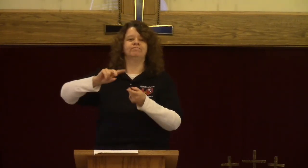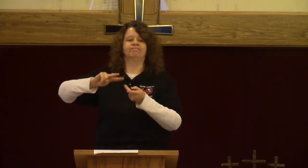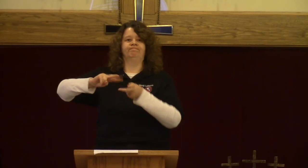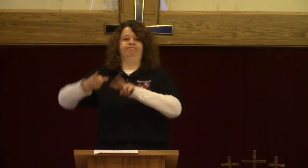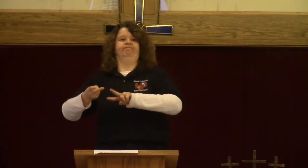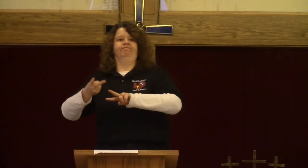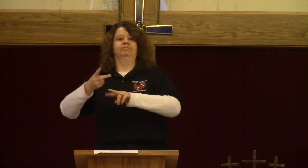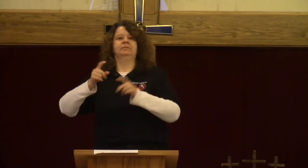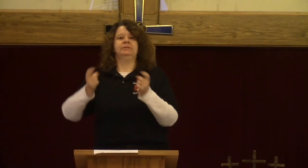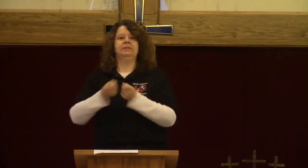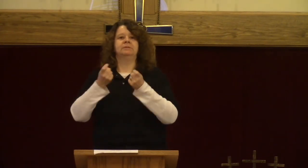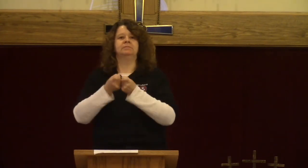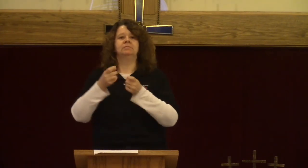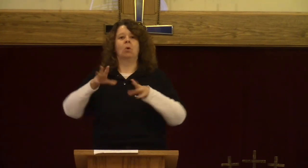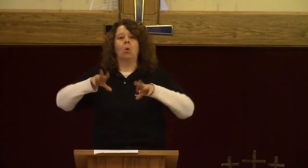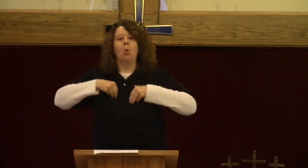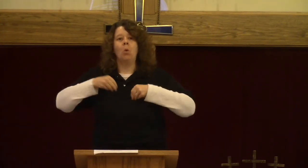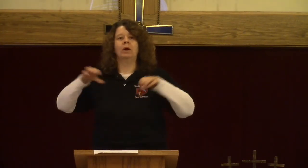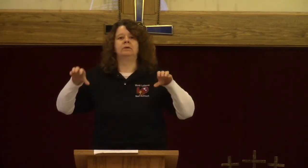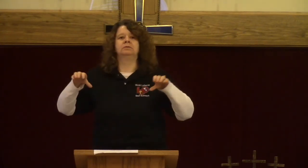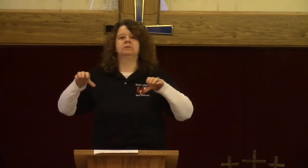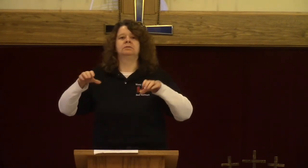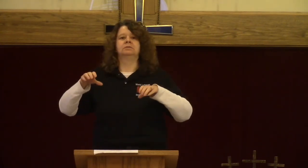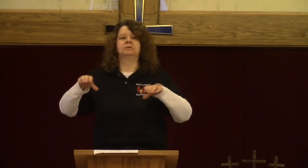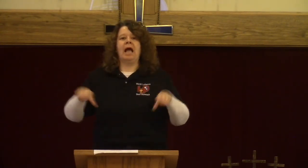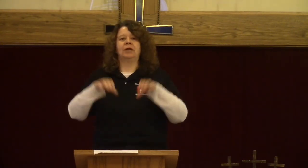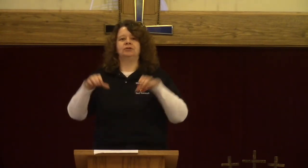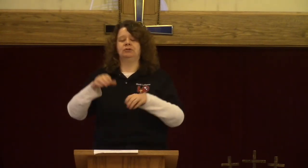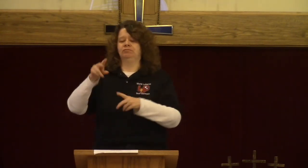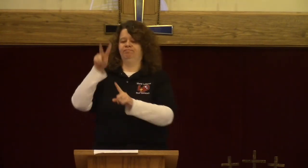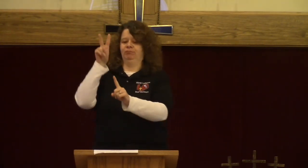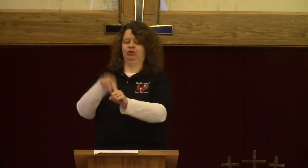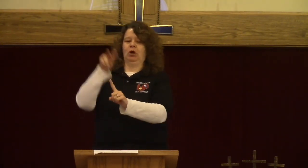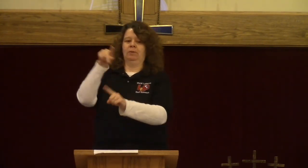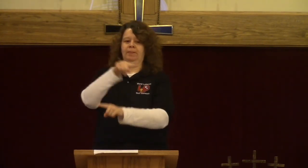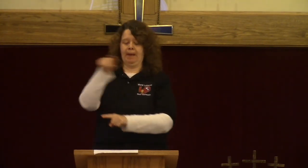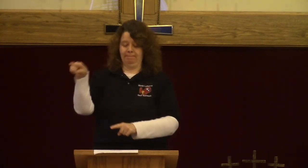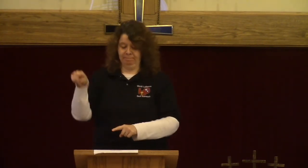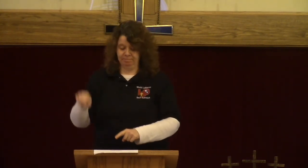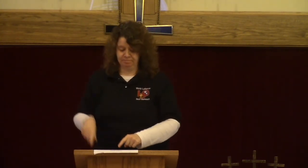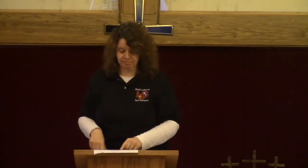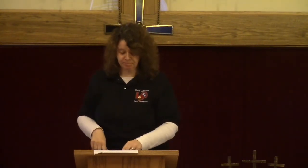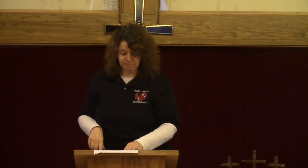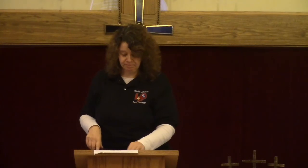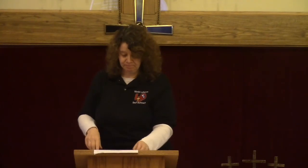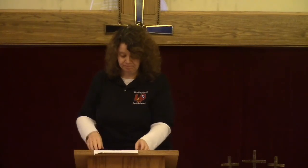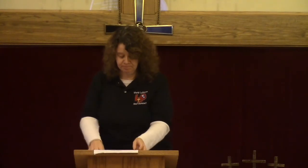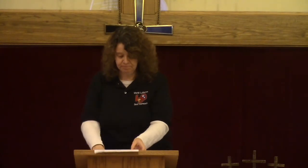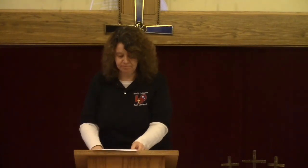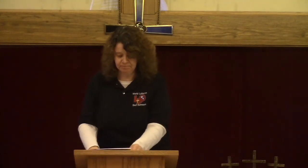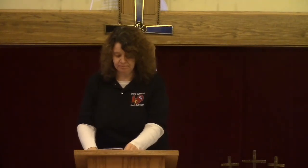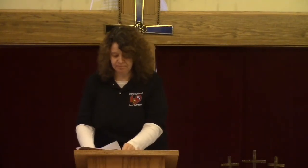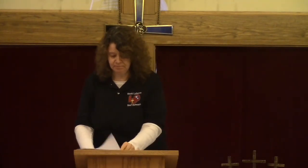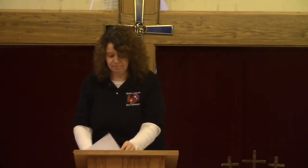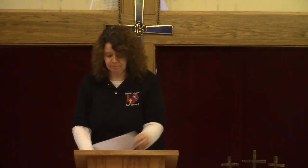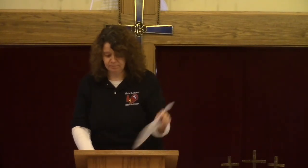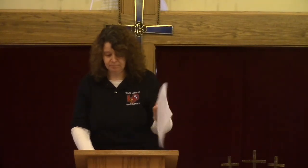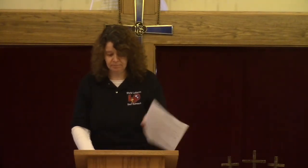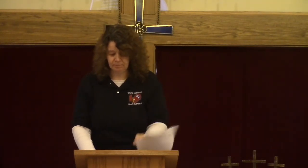do with them. Well, you can be sure that people who act like that are twisted and sinful. Their own actions